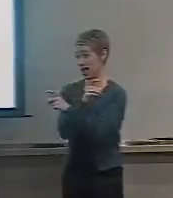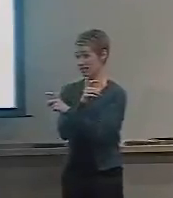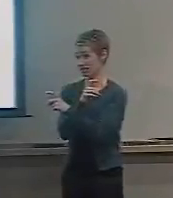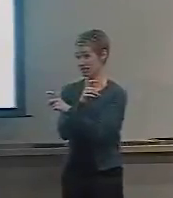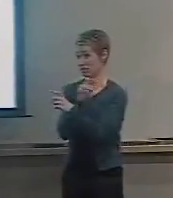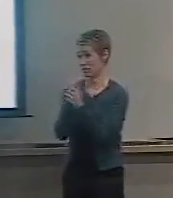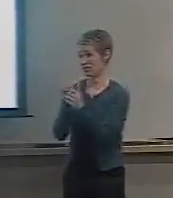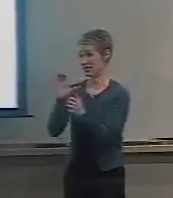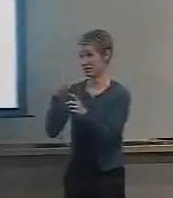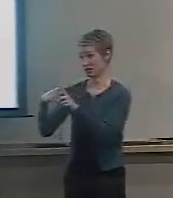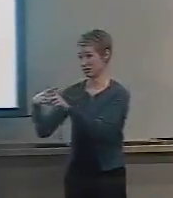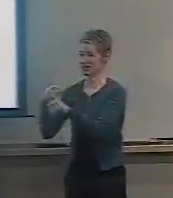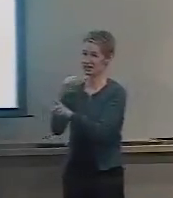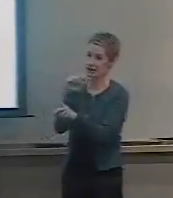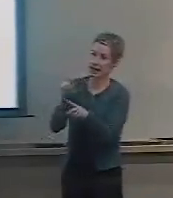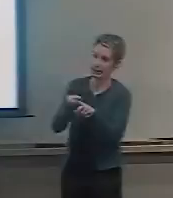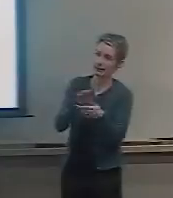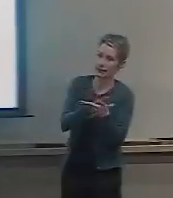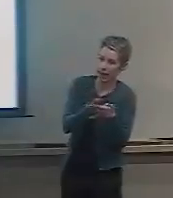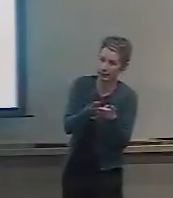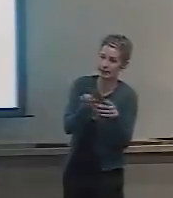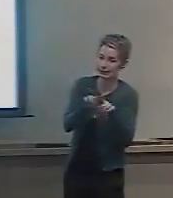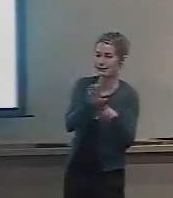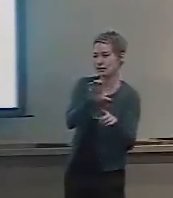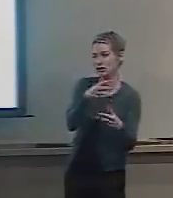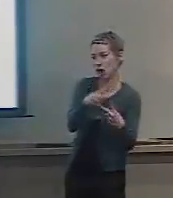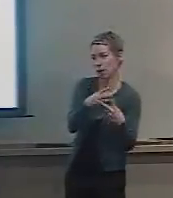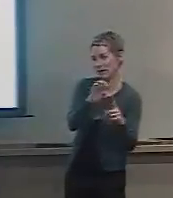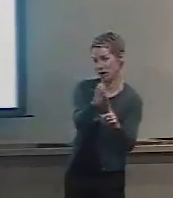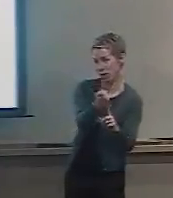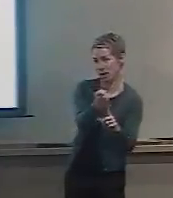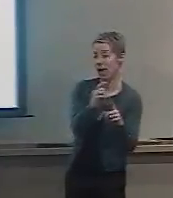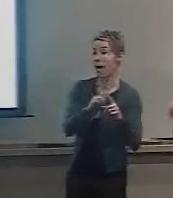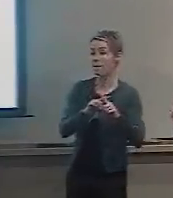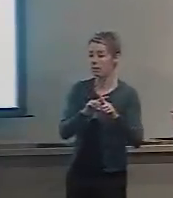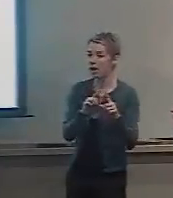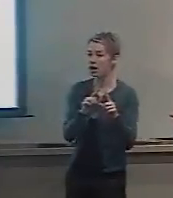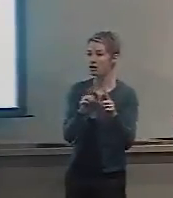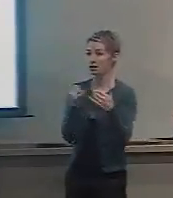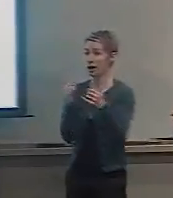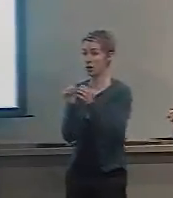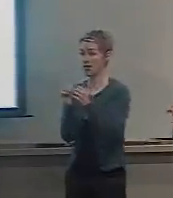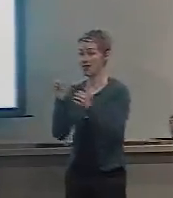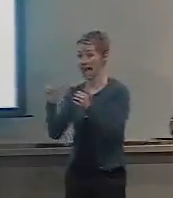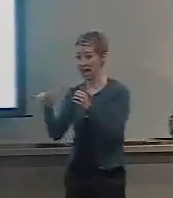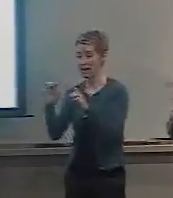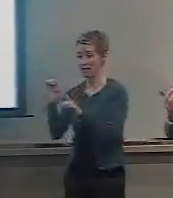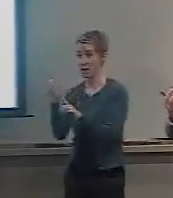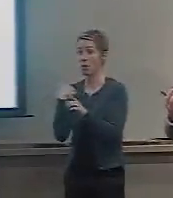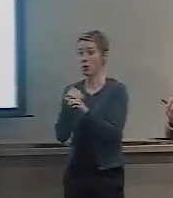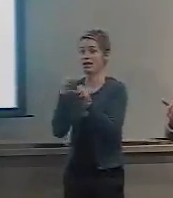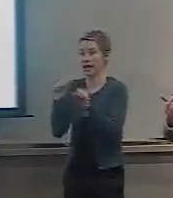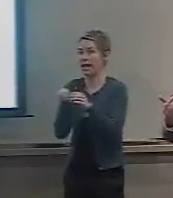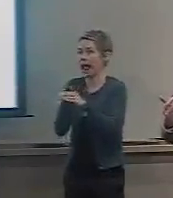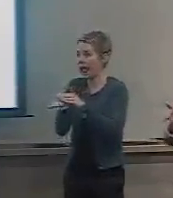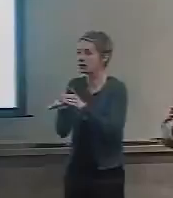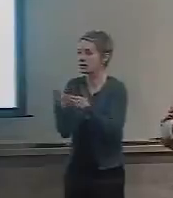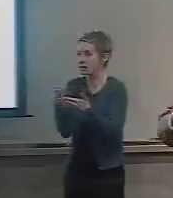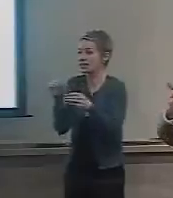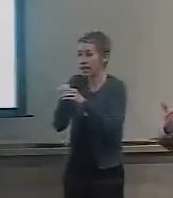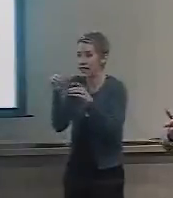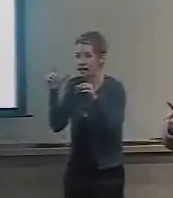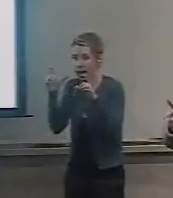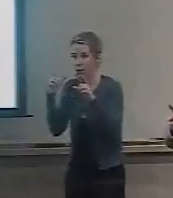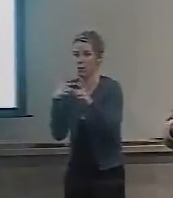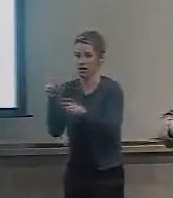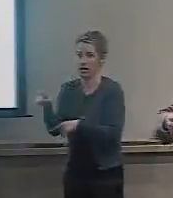C++ environment, it's not as nice as in the C# environment. But now, in this environment, we can access the things in the camera that